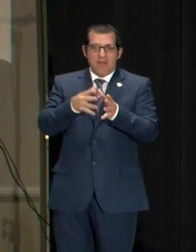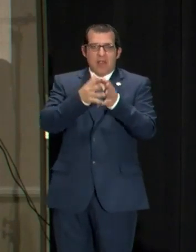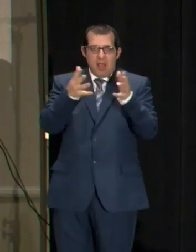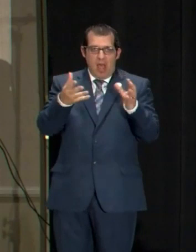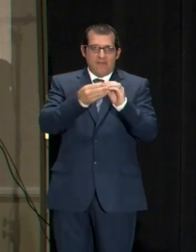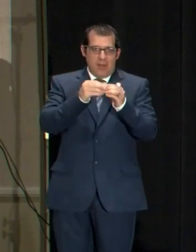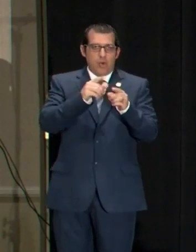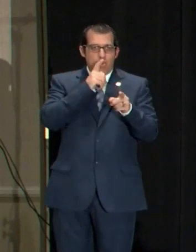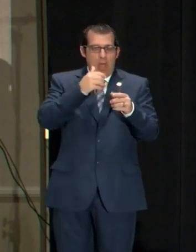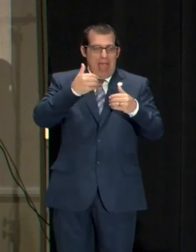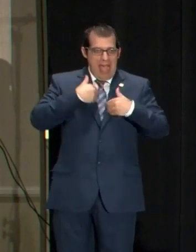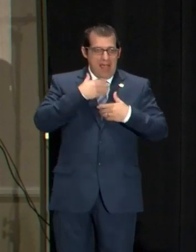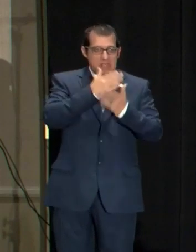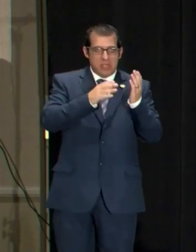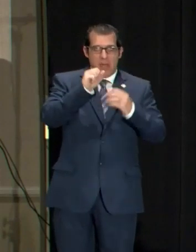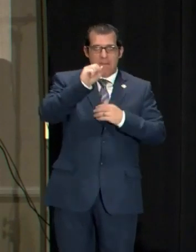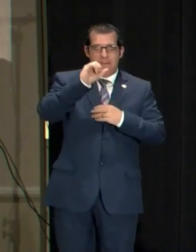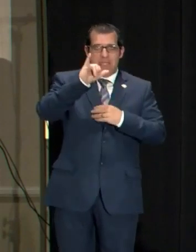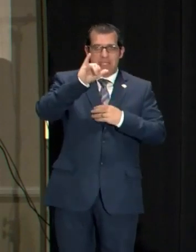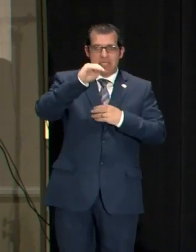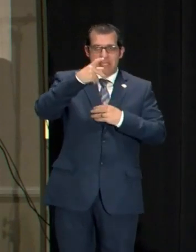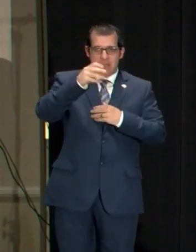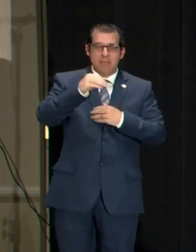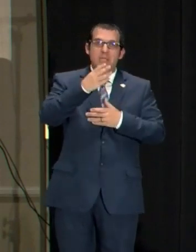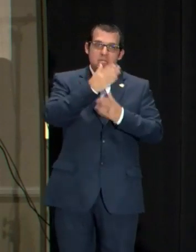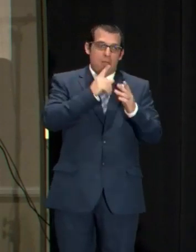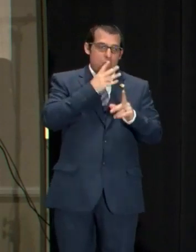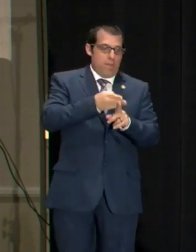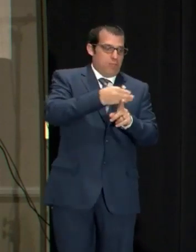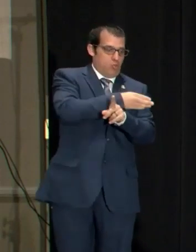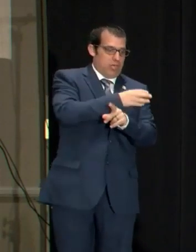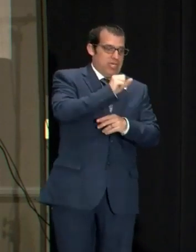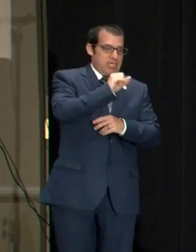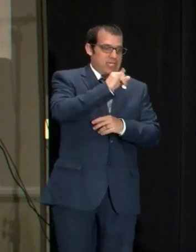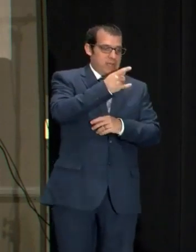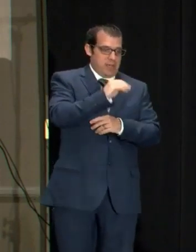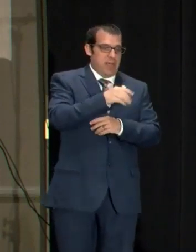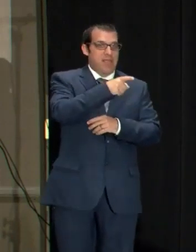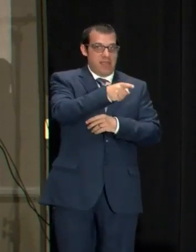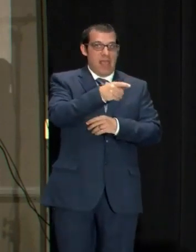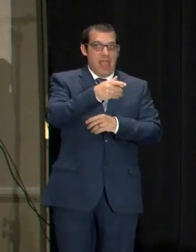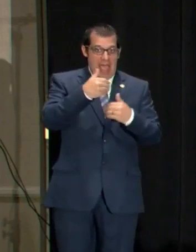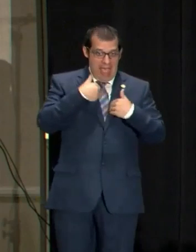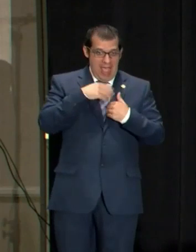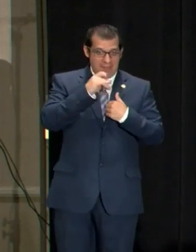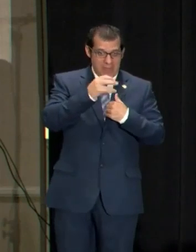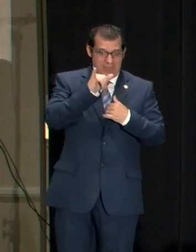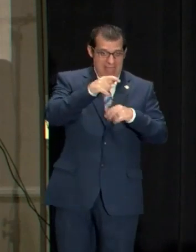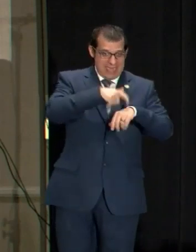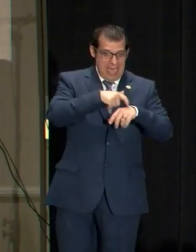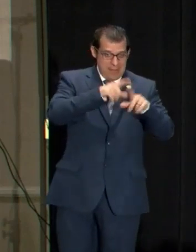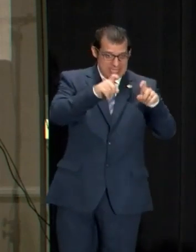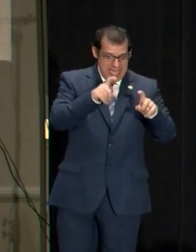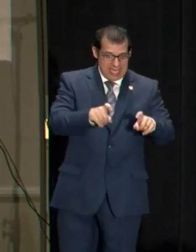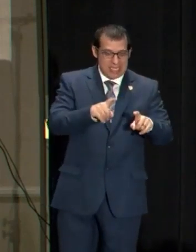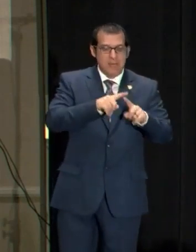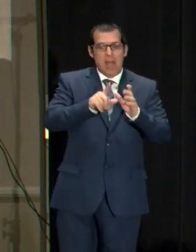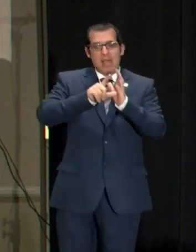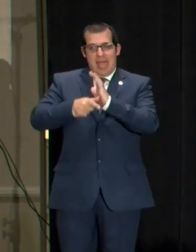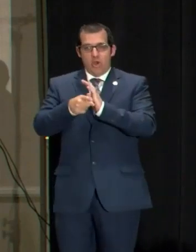asymptomatic cases. There are some that are pre-symptomatic. They're asymptomatic perhaps at the time that you test them, but then they do go on to